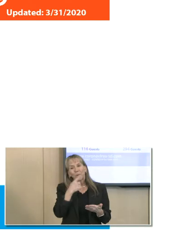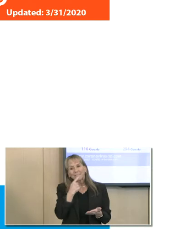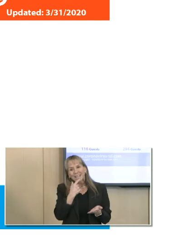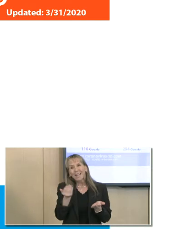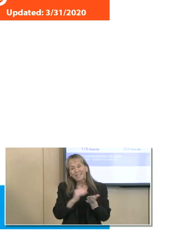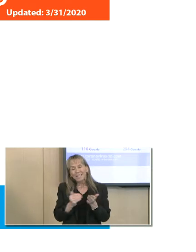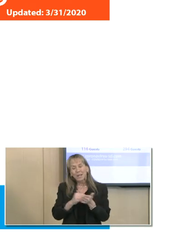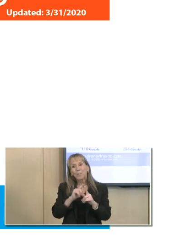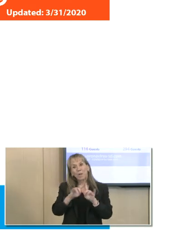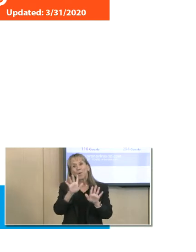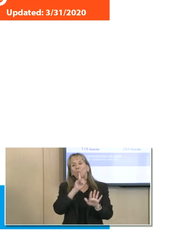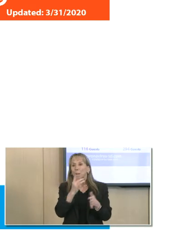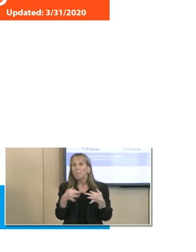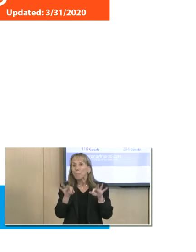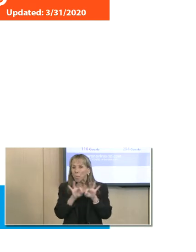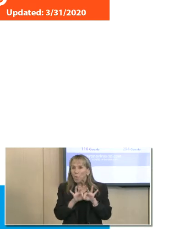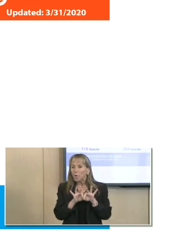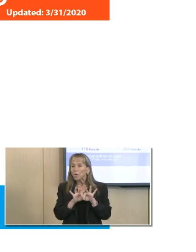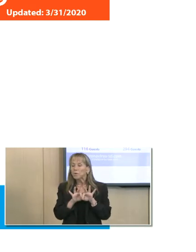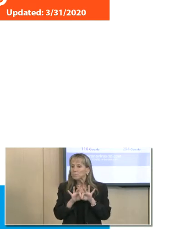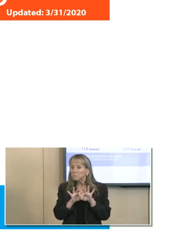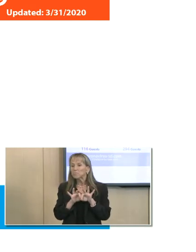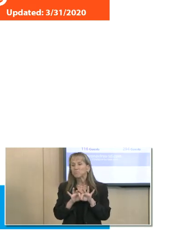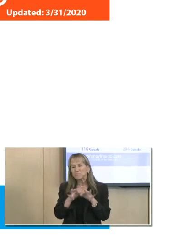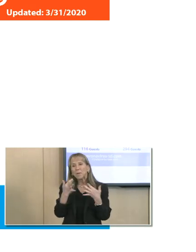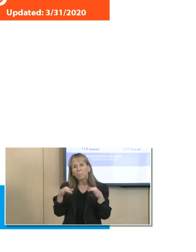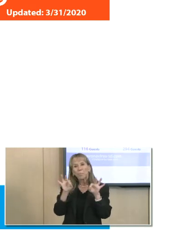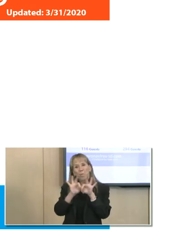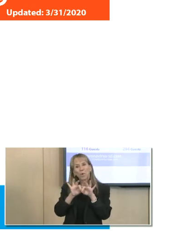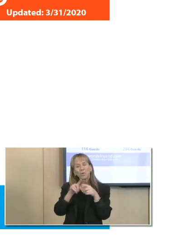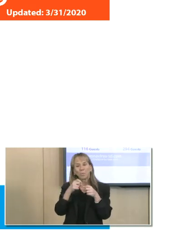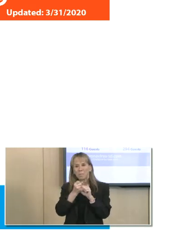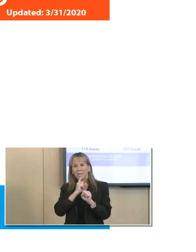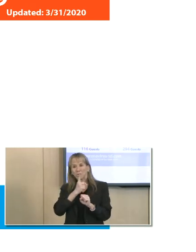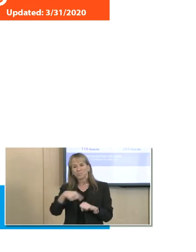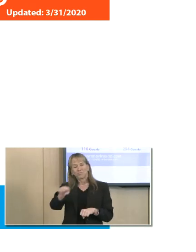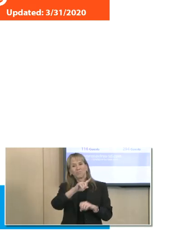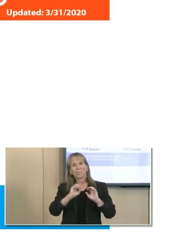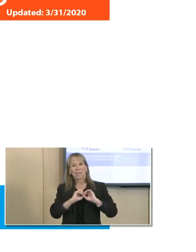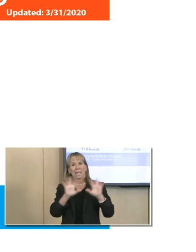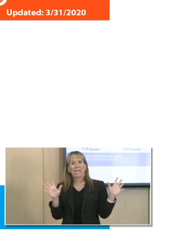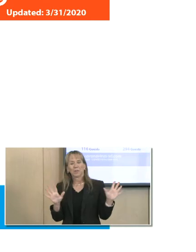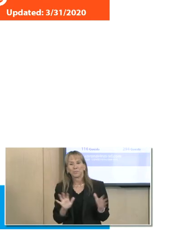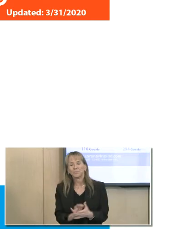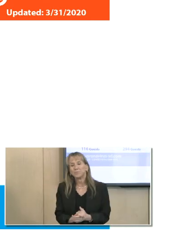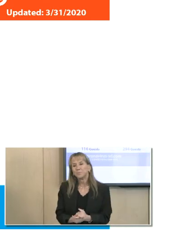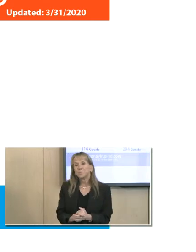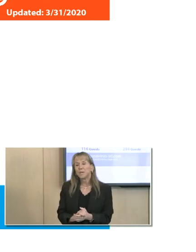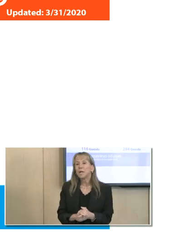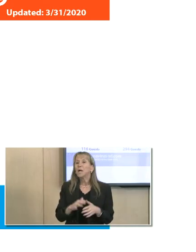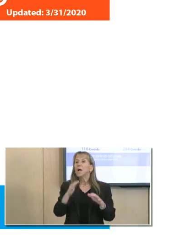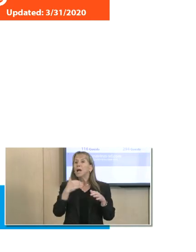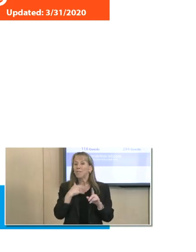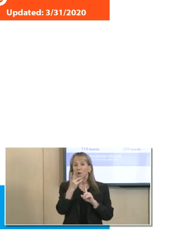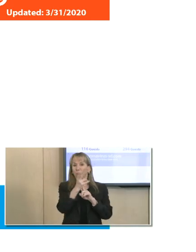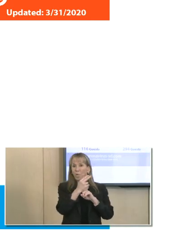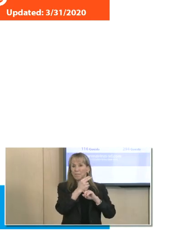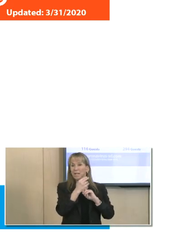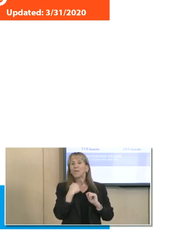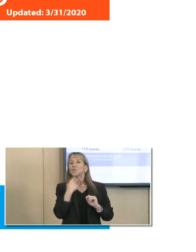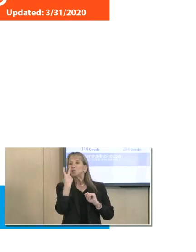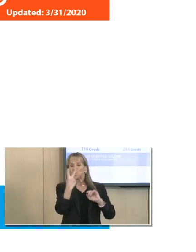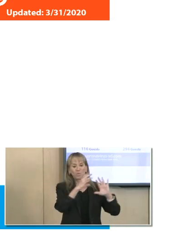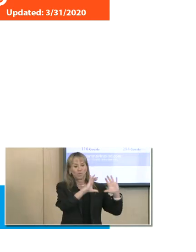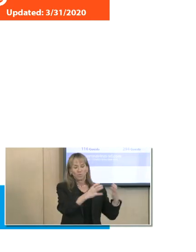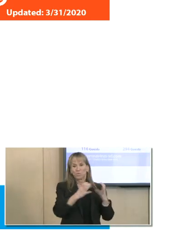lot, but I think it is important to ensure we provide clarity. There are two categories of hotel rooms in San Diego County that